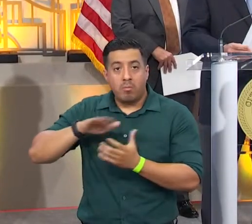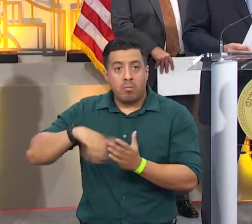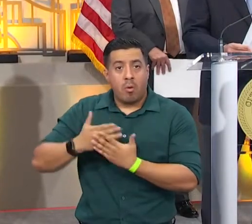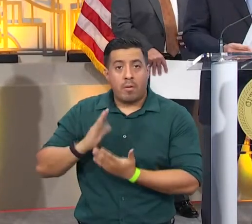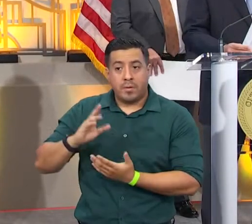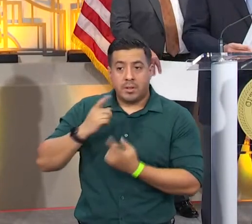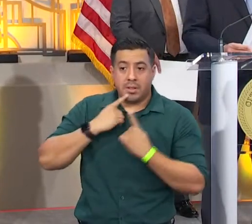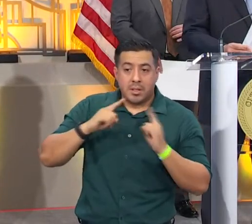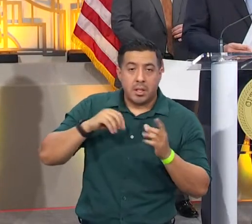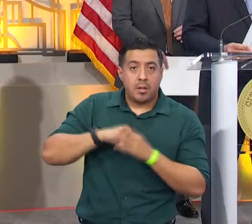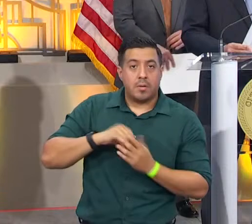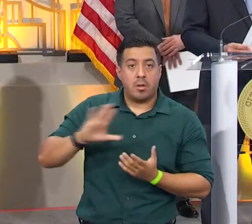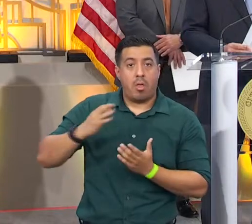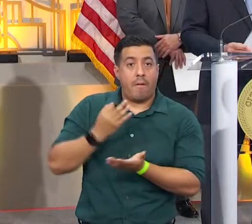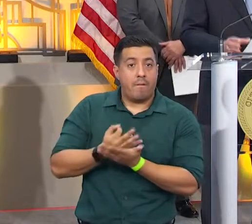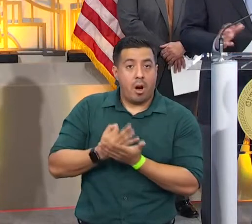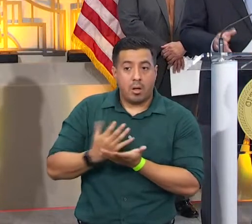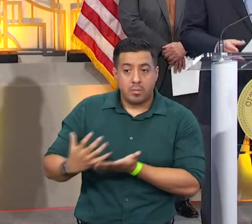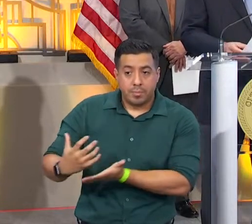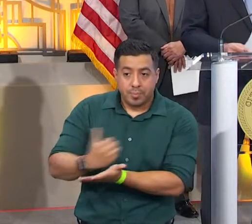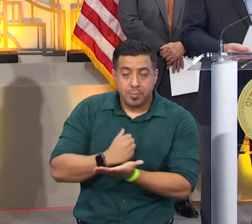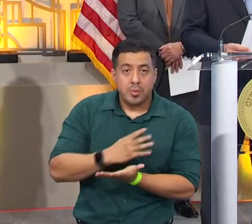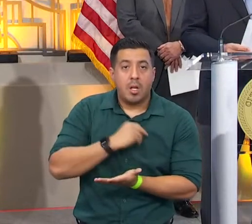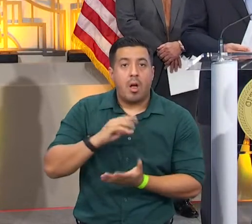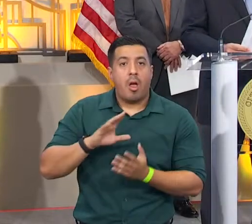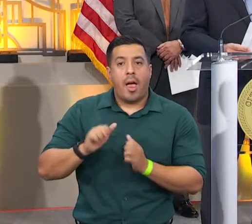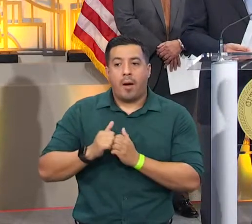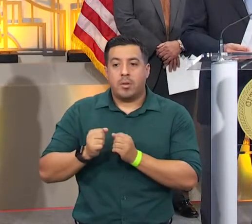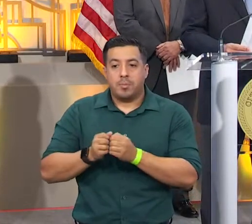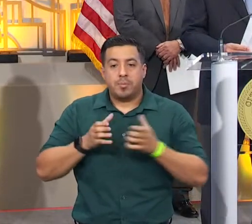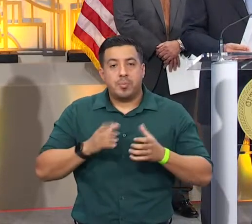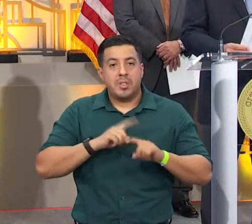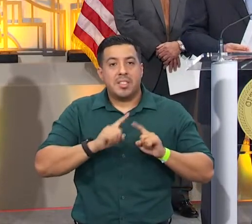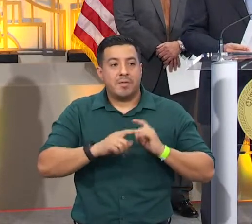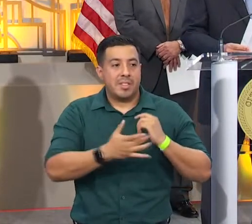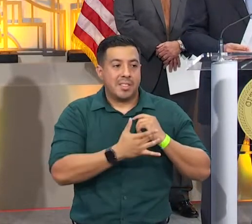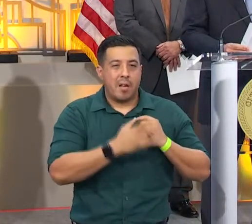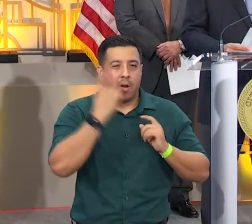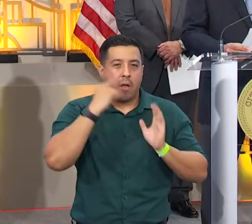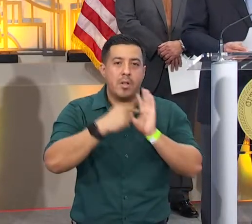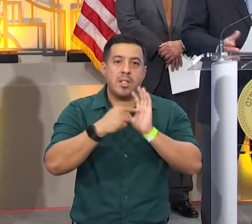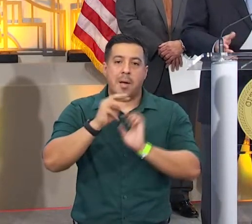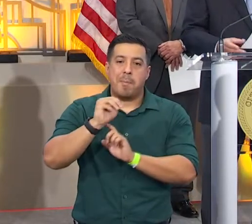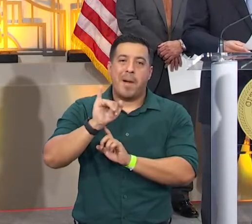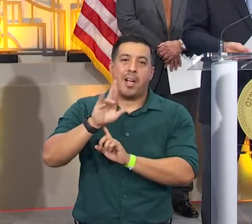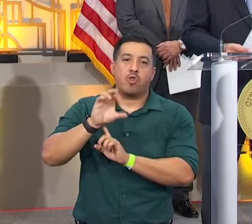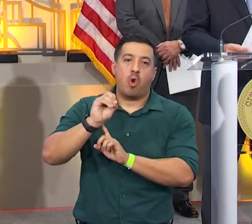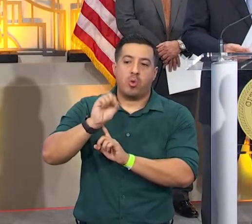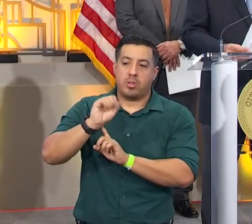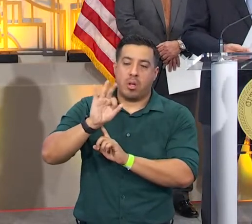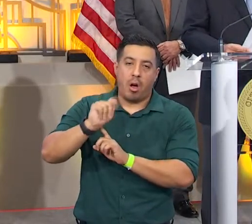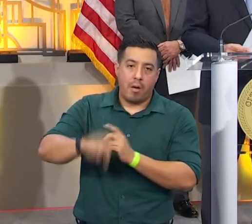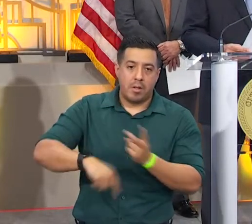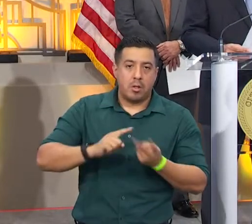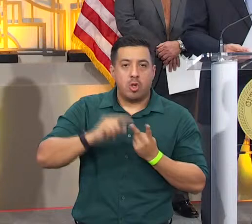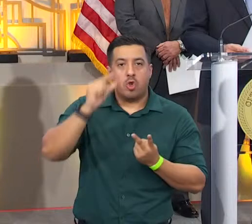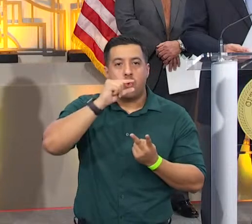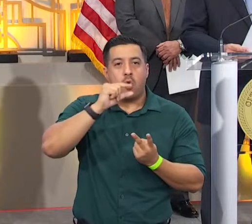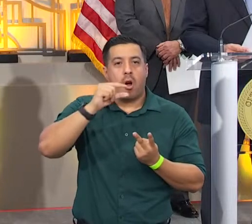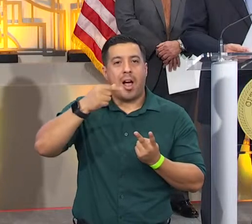success of the HX Venture Fund, along with the expansion of major tech companies like Microsoft and Google Cloud and